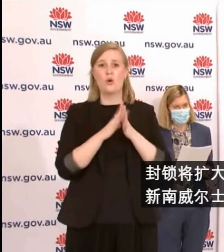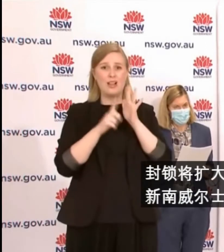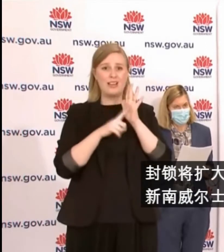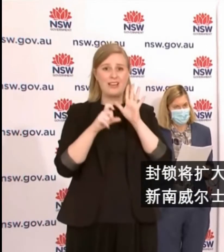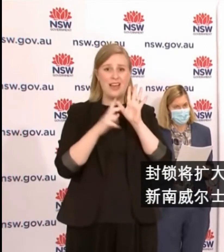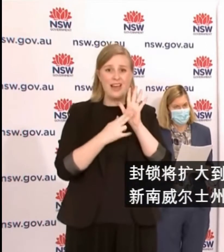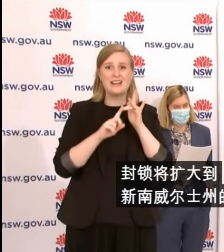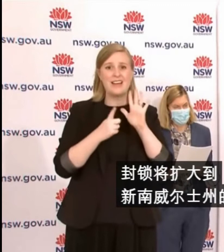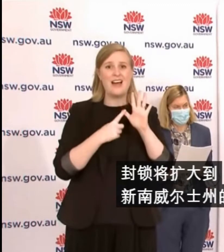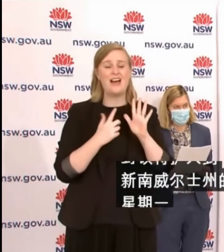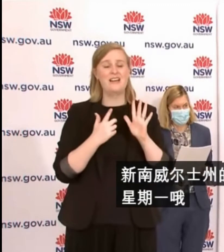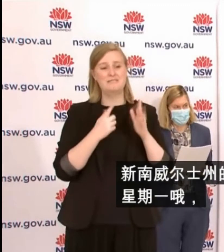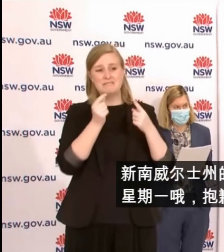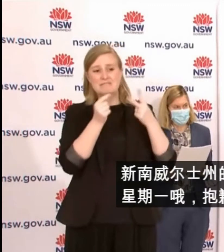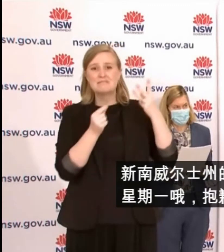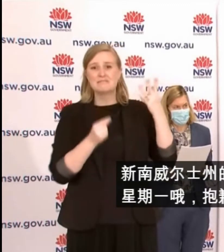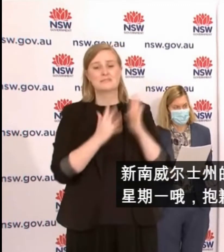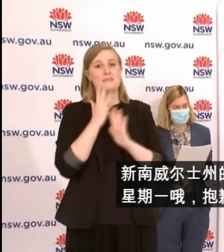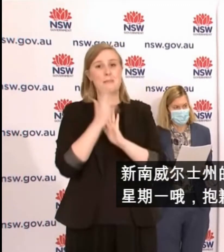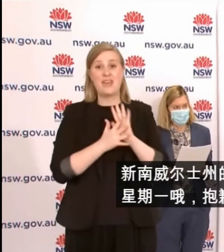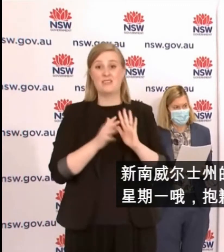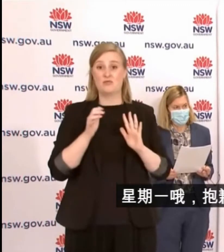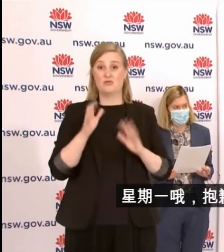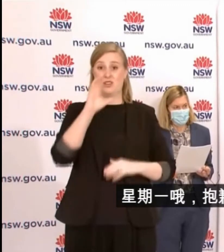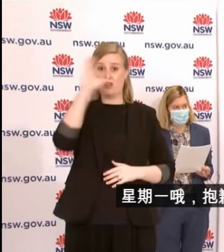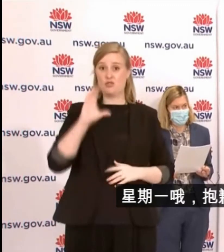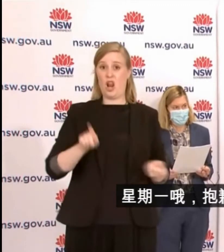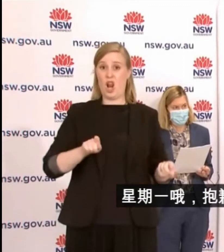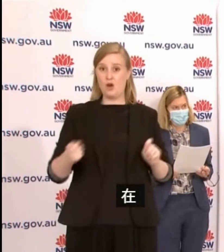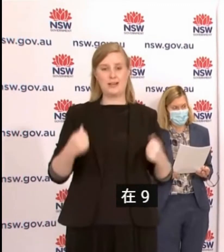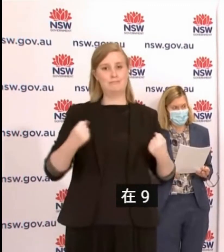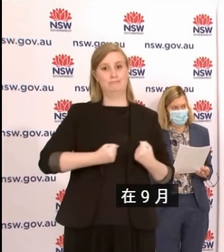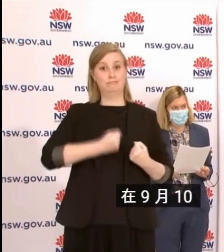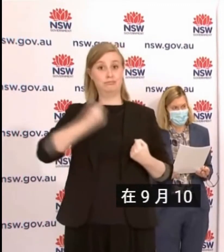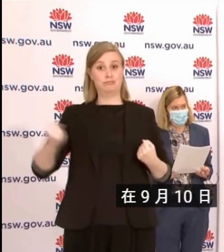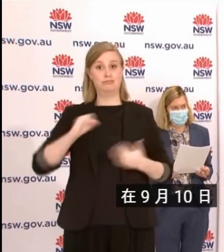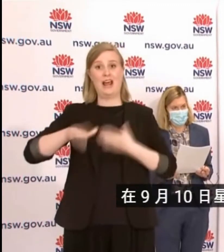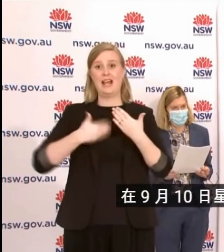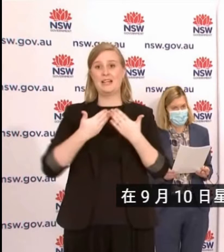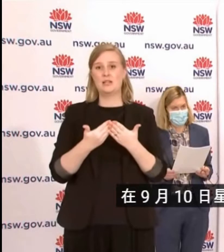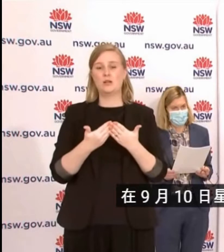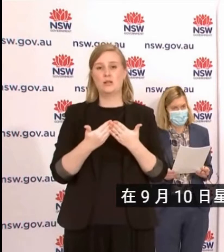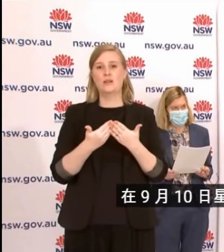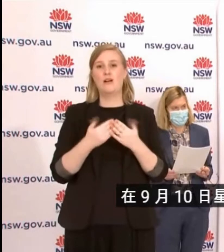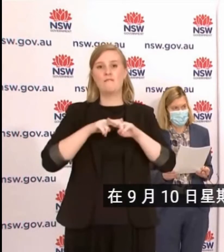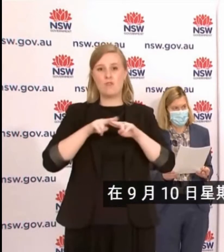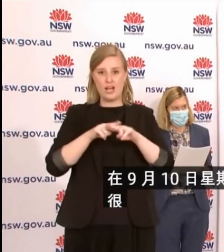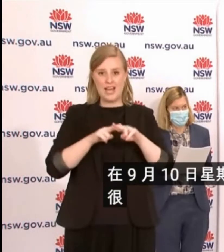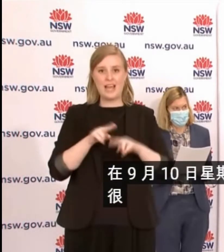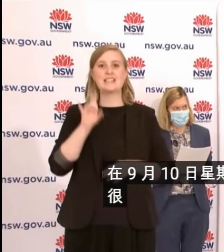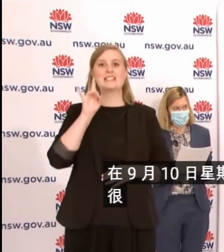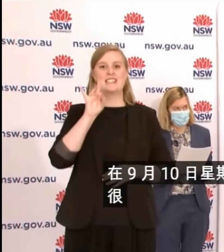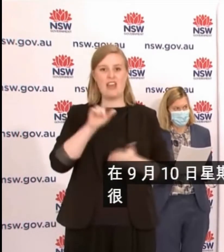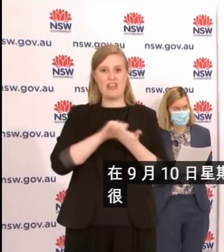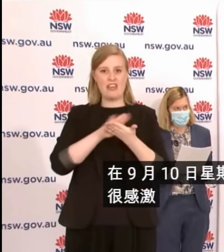New South Wales until at least at least midnight Friday the 10th of September. Now, we do